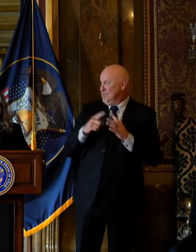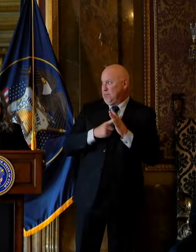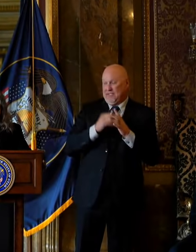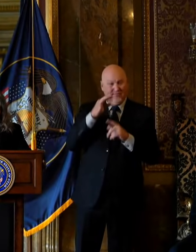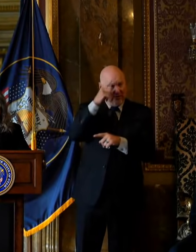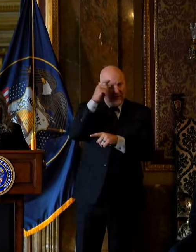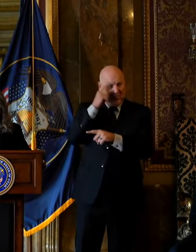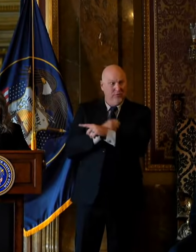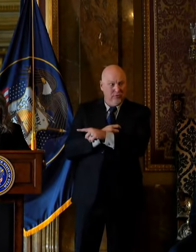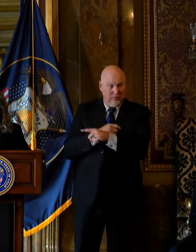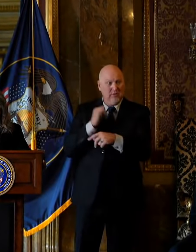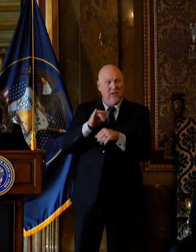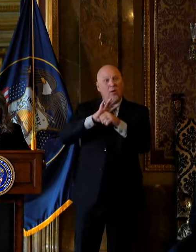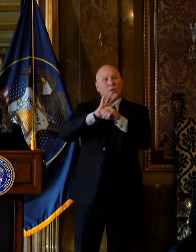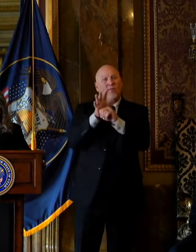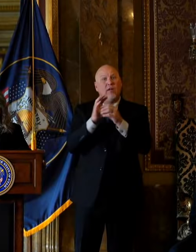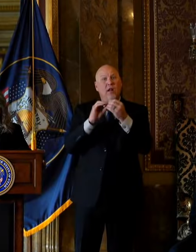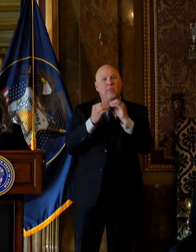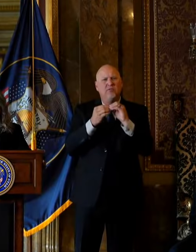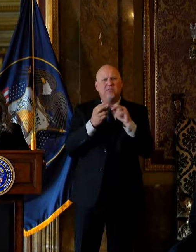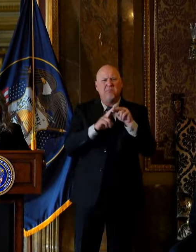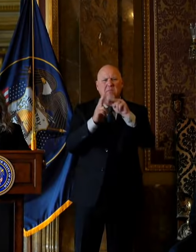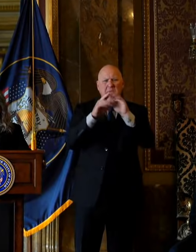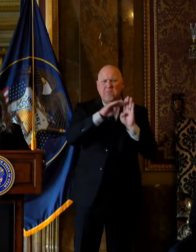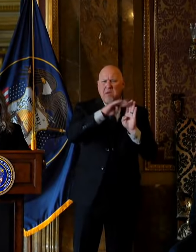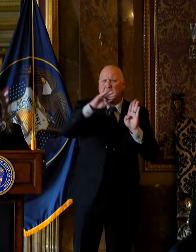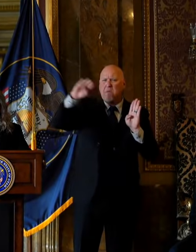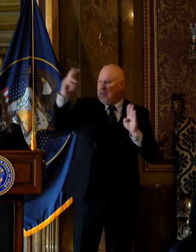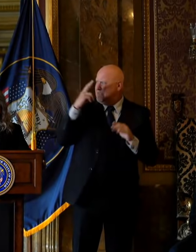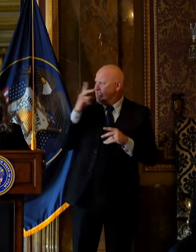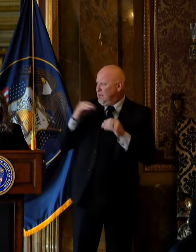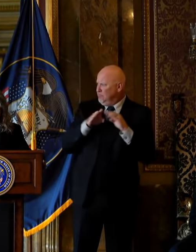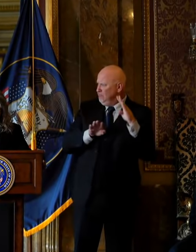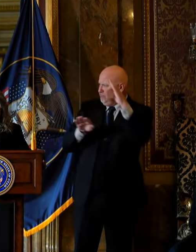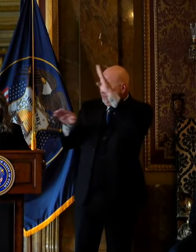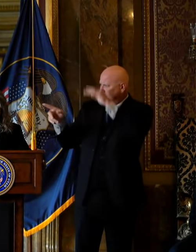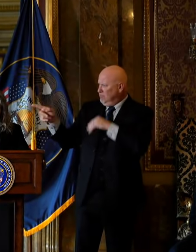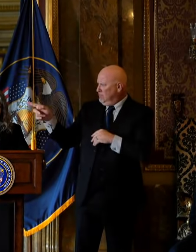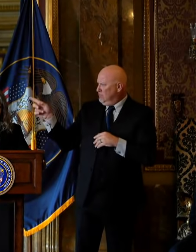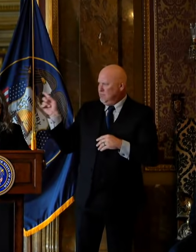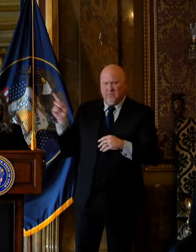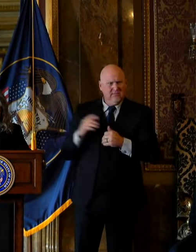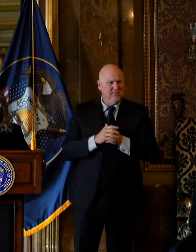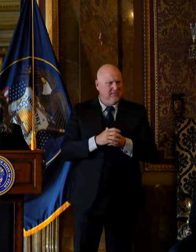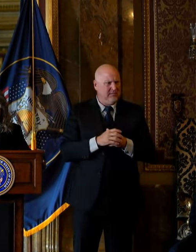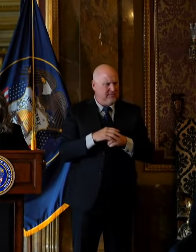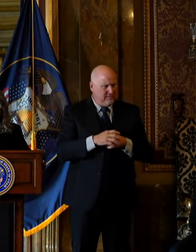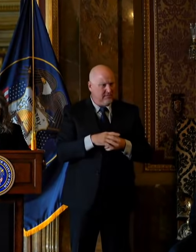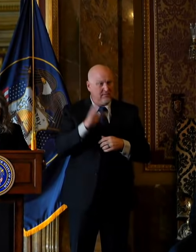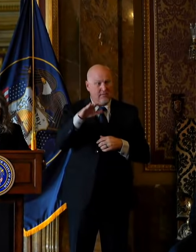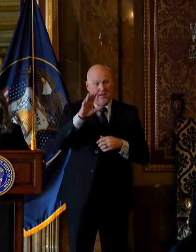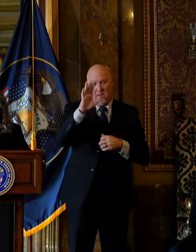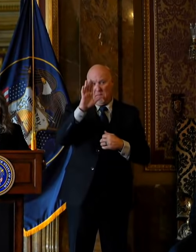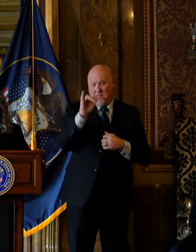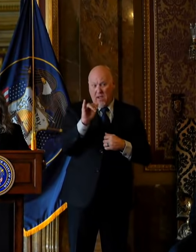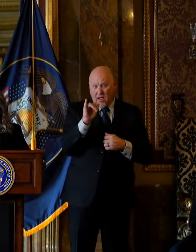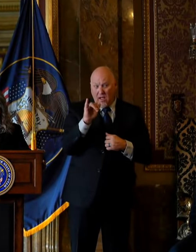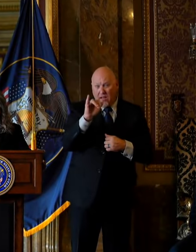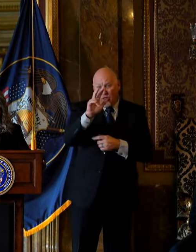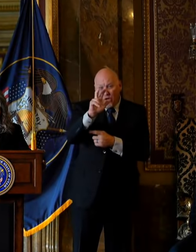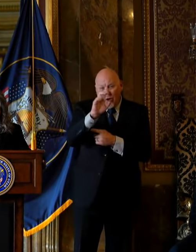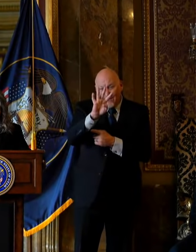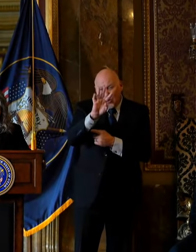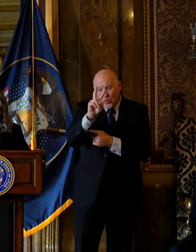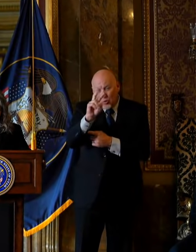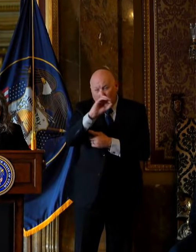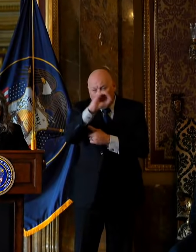number of currently hospitalized COVID-19 patients has increased by 342% since June 1. The number of